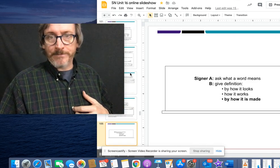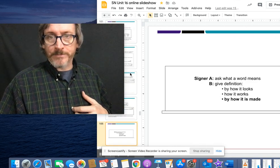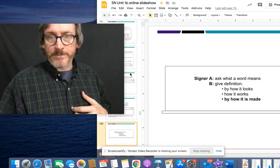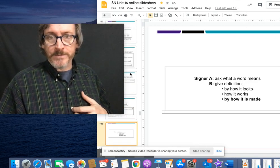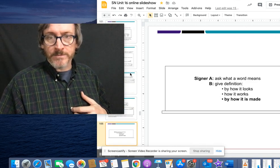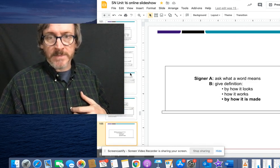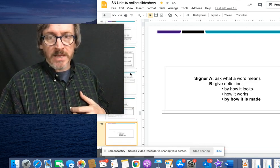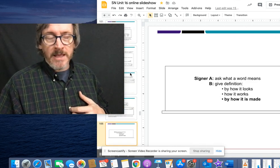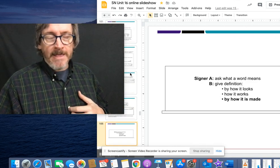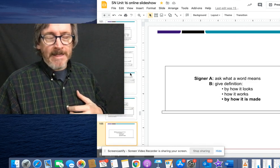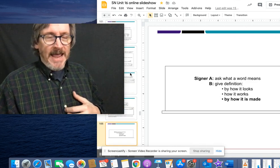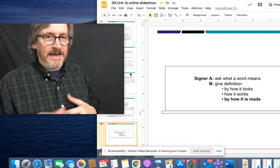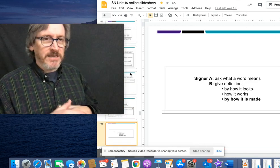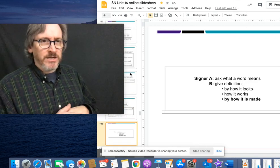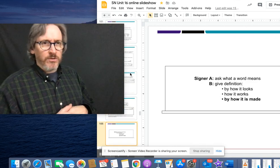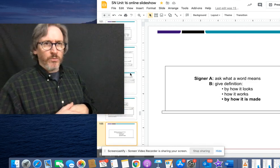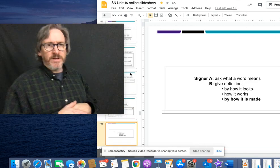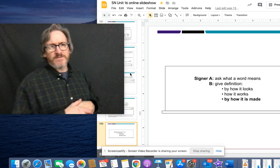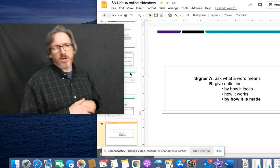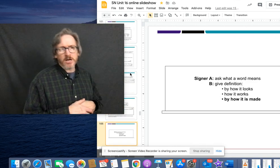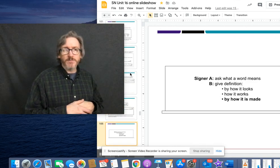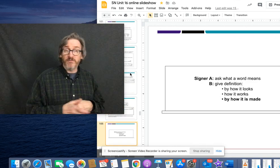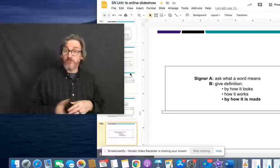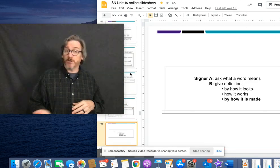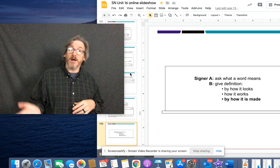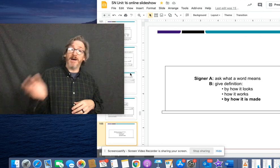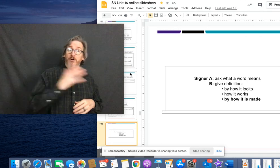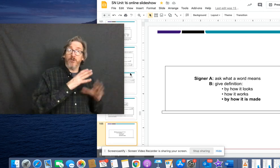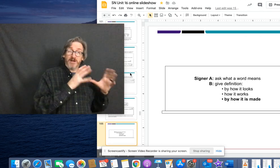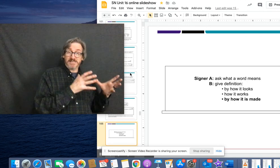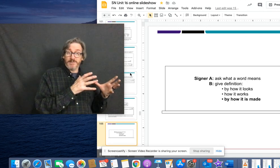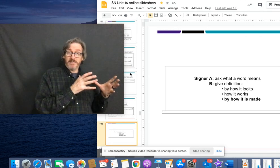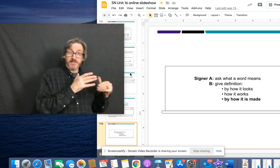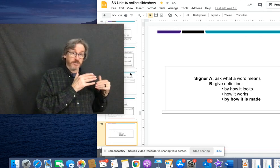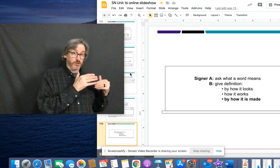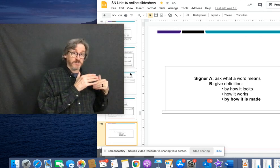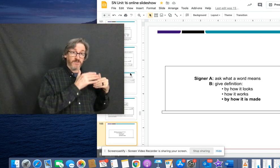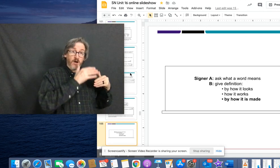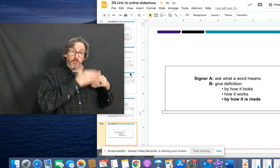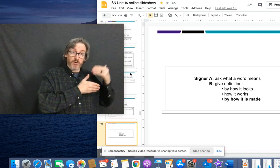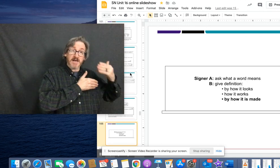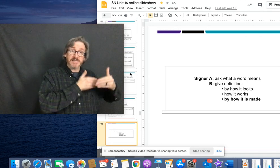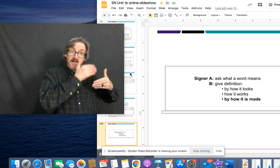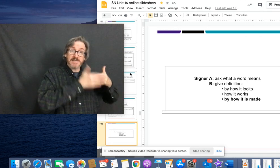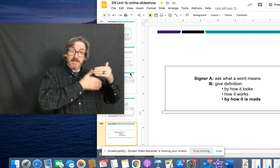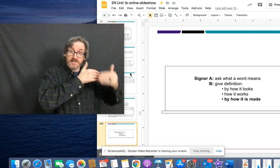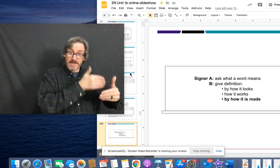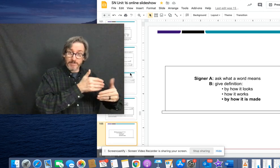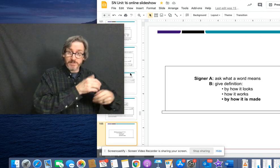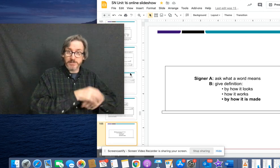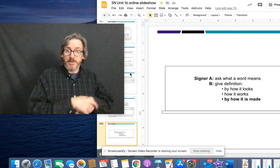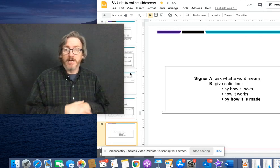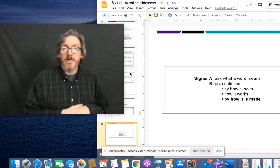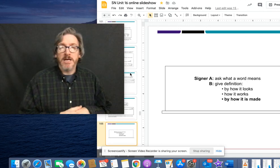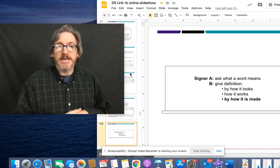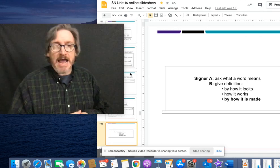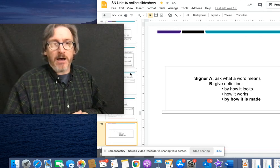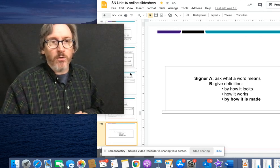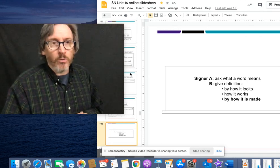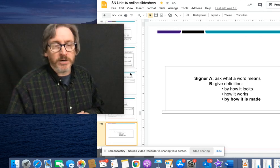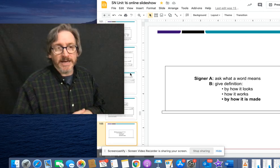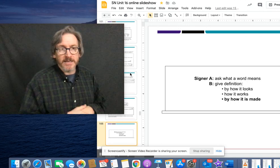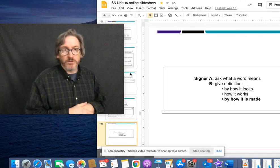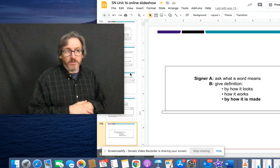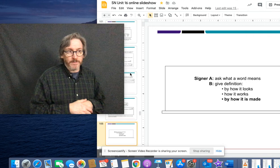that. And we've talked before about recipes in terms of process and steps.